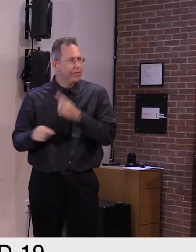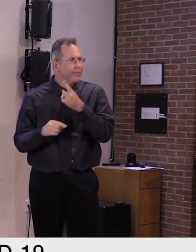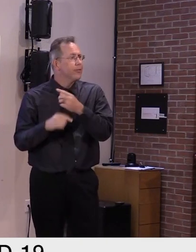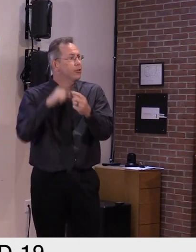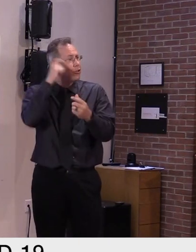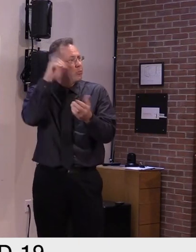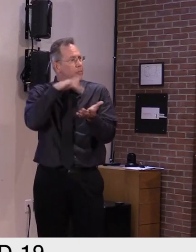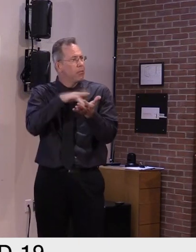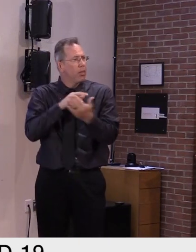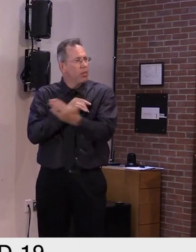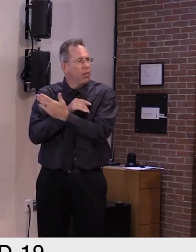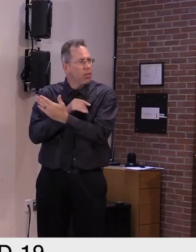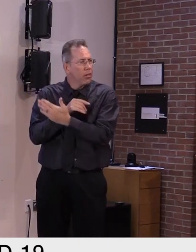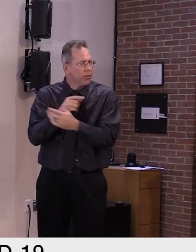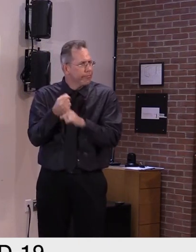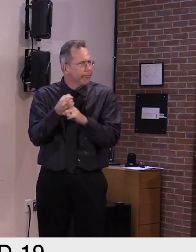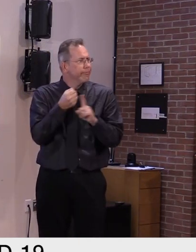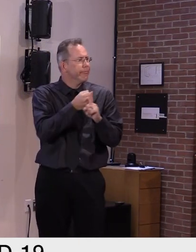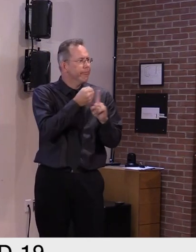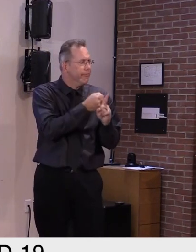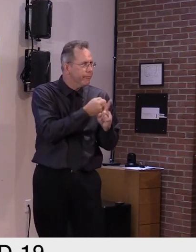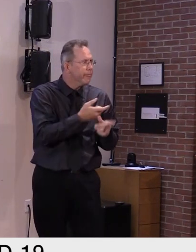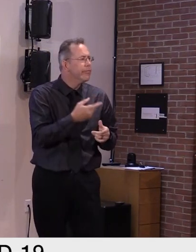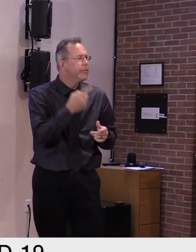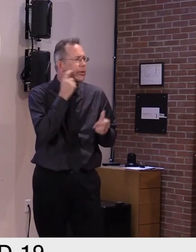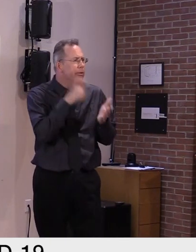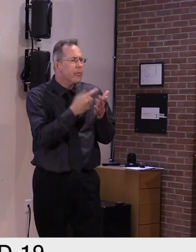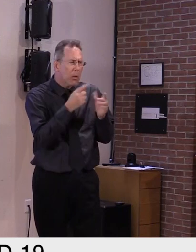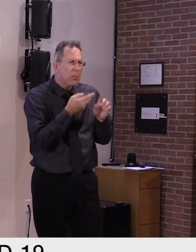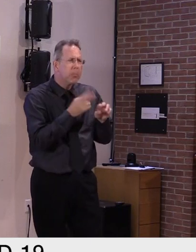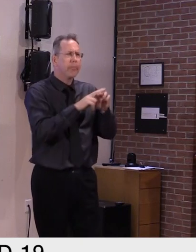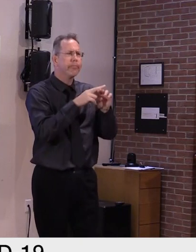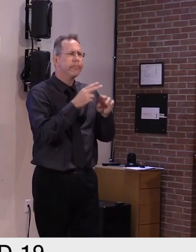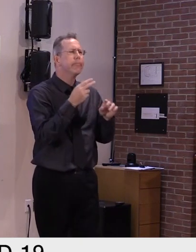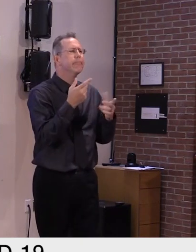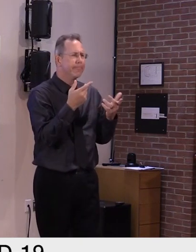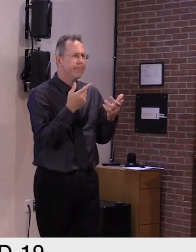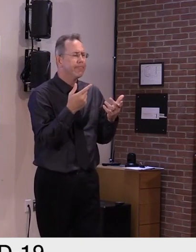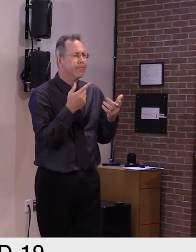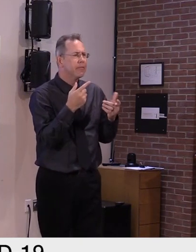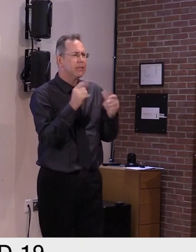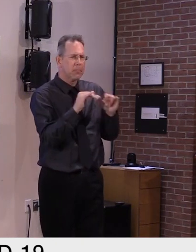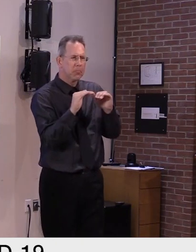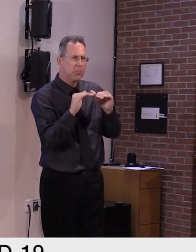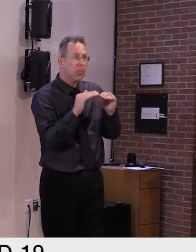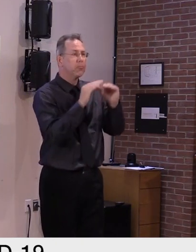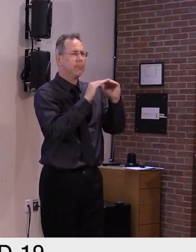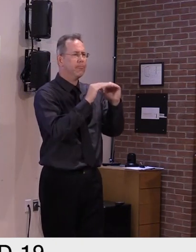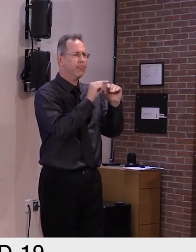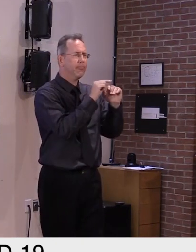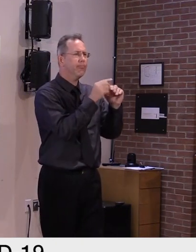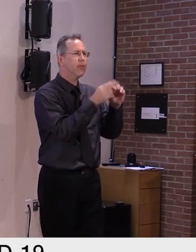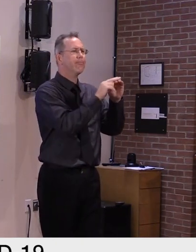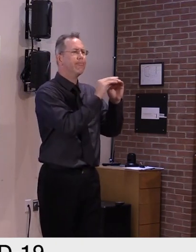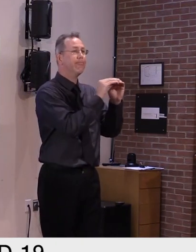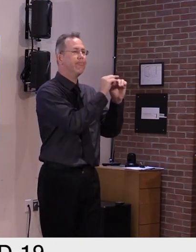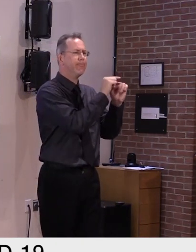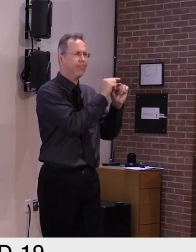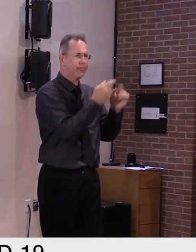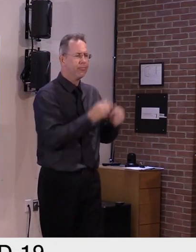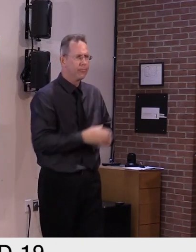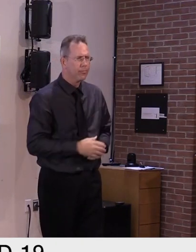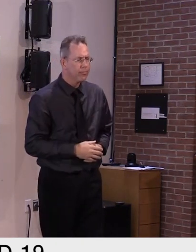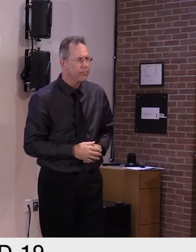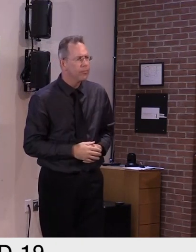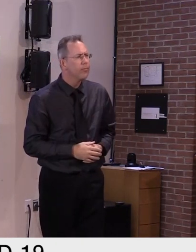but certainly there has been stable increased case growth over the last 3 weeks. Looking at this week compared to